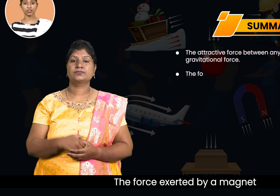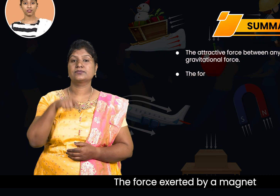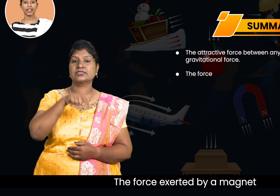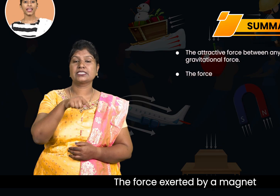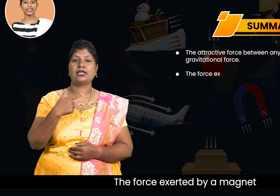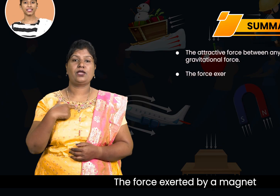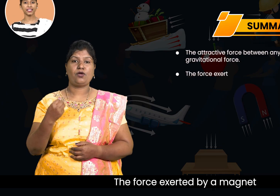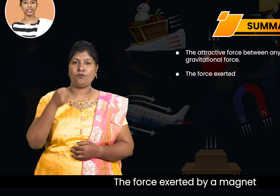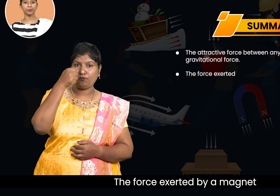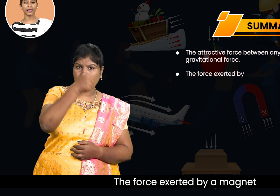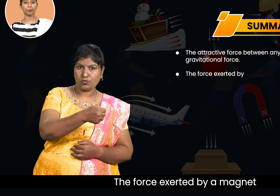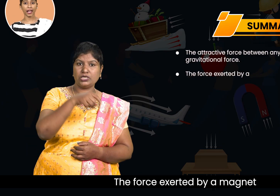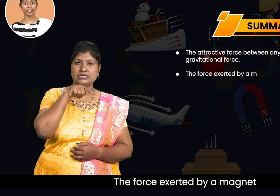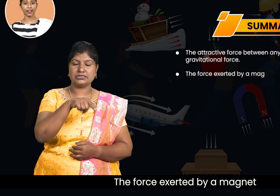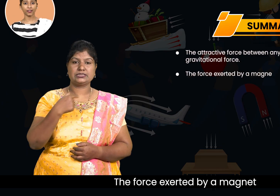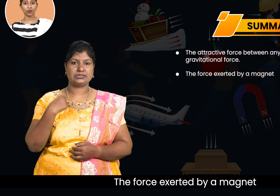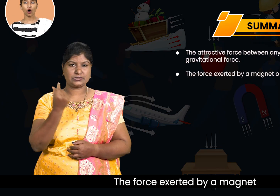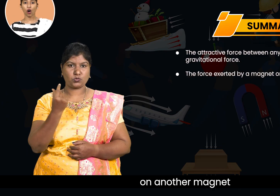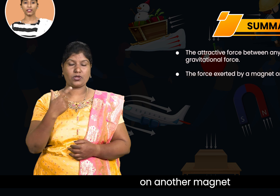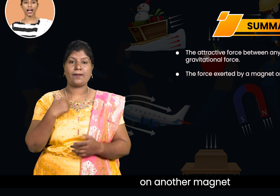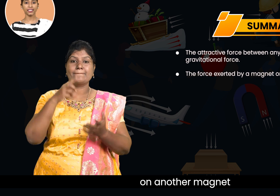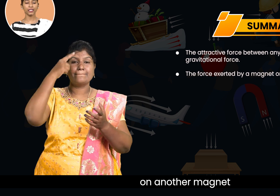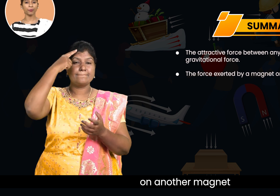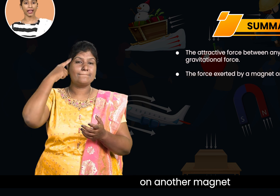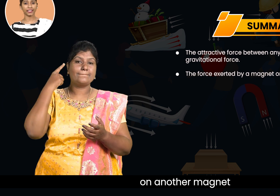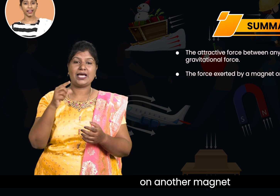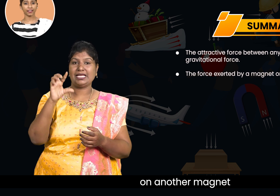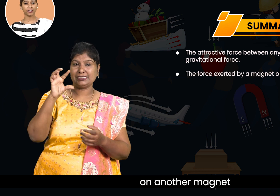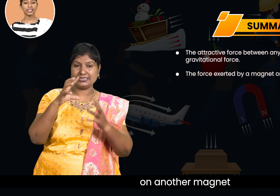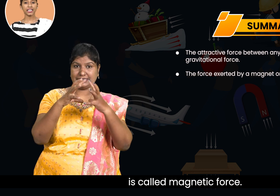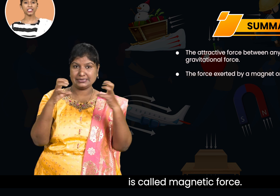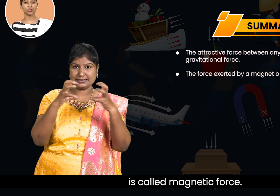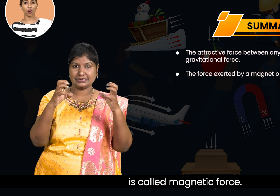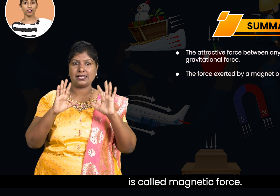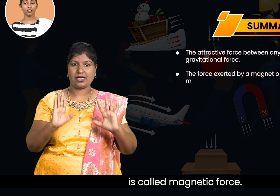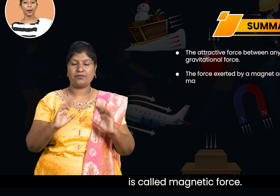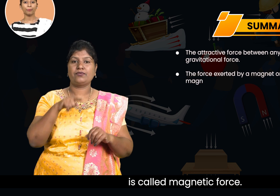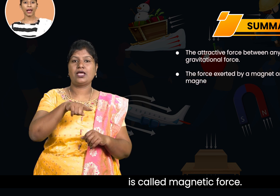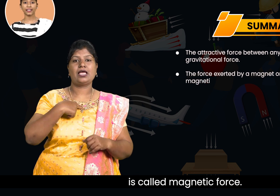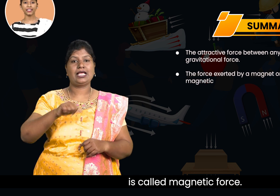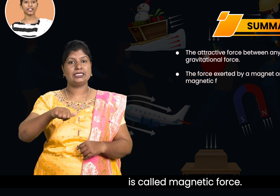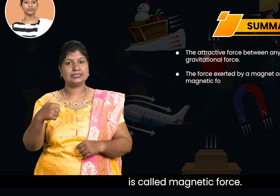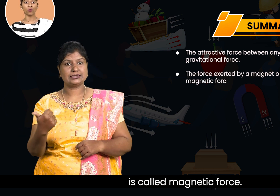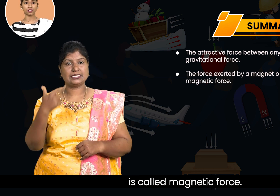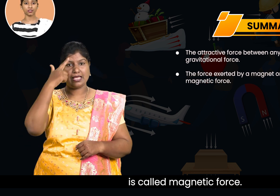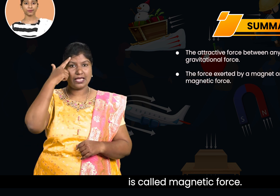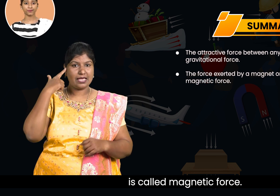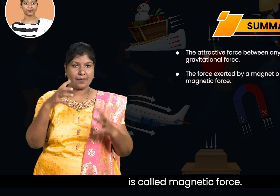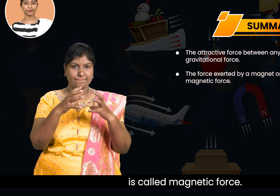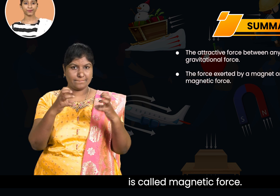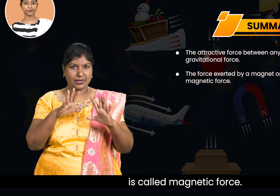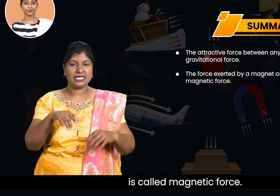The force exerted by a magnet on another magnet is called magnetic